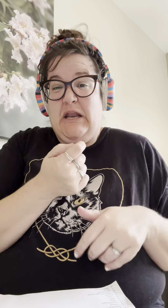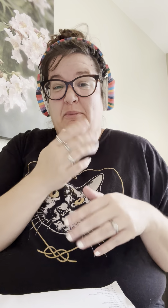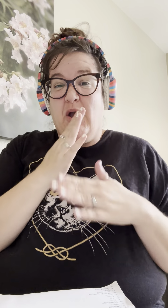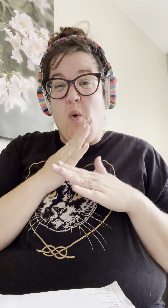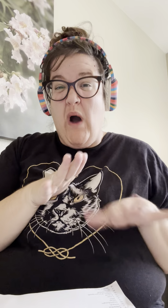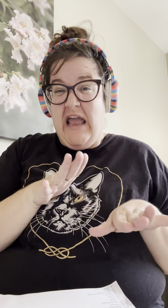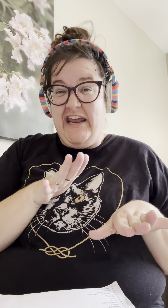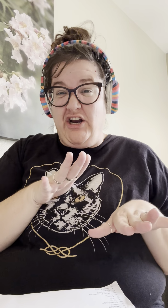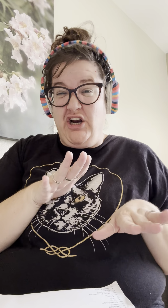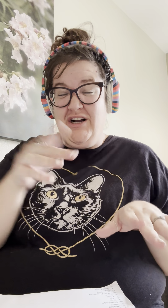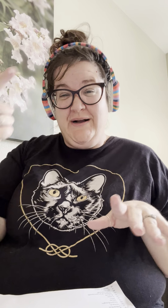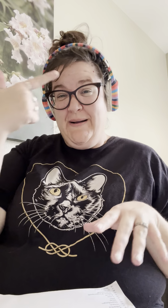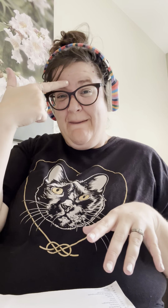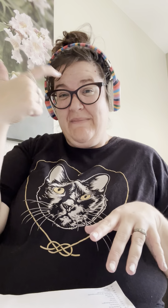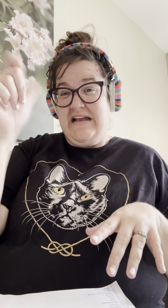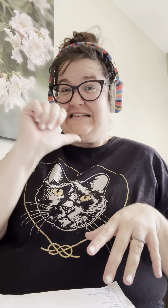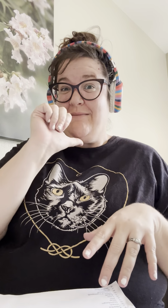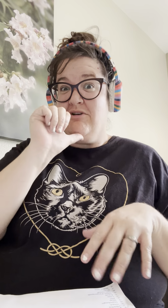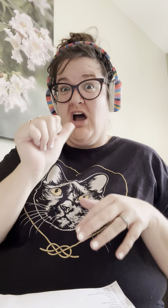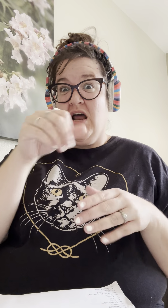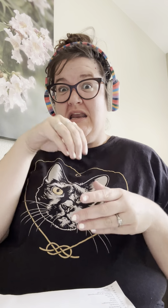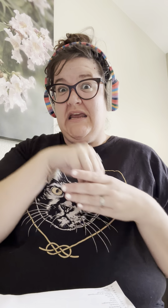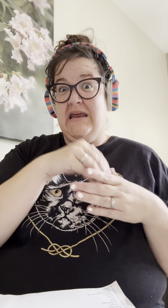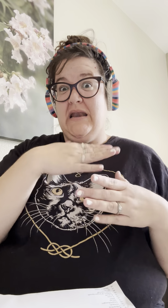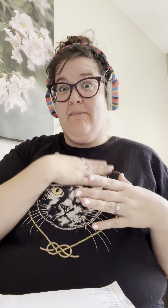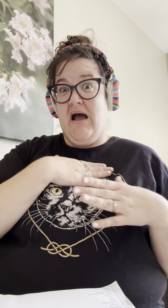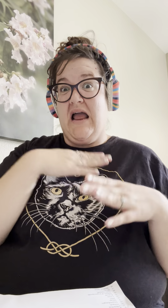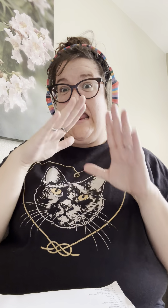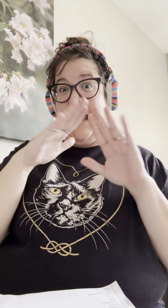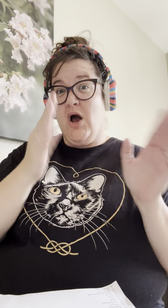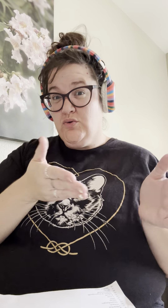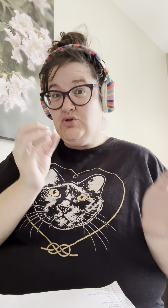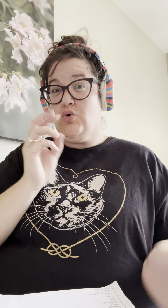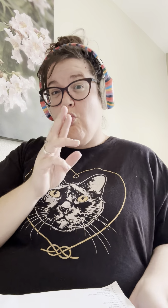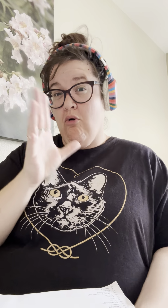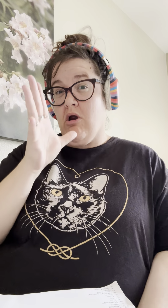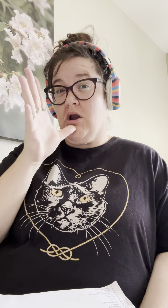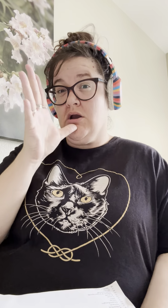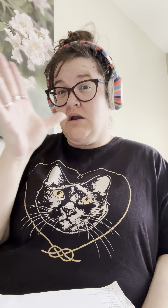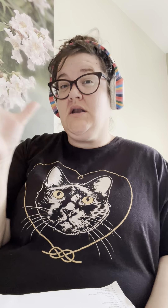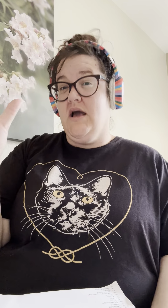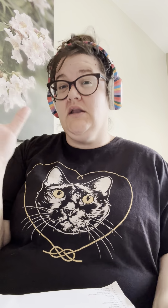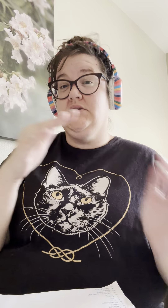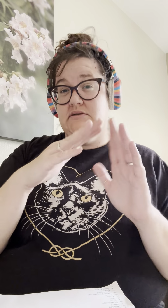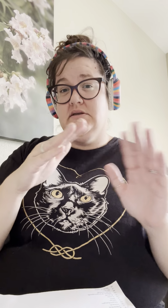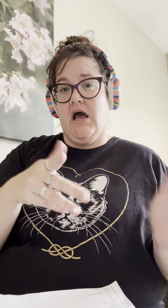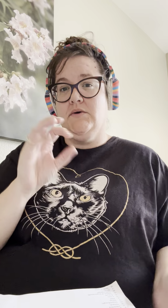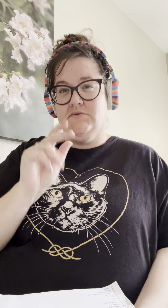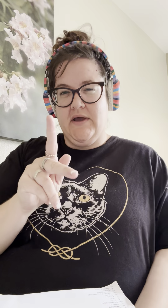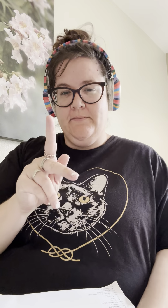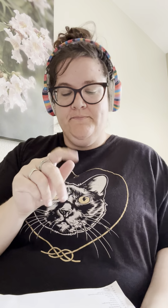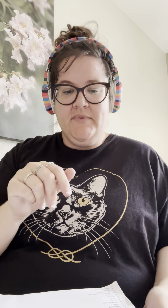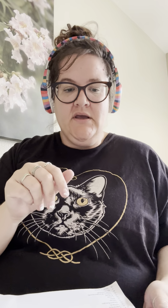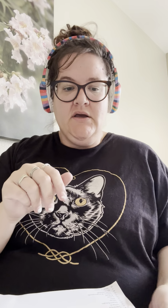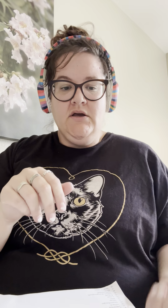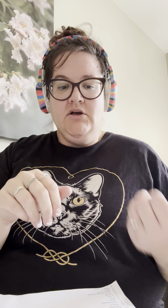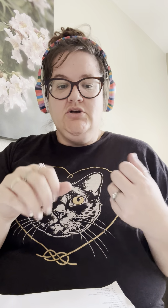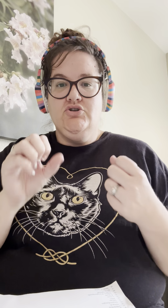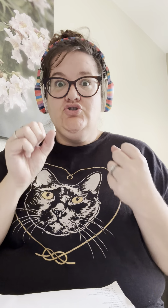bit quieter because I'm not in my house or Nana's house, okay?